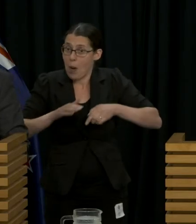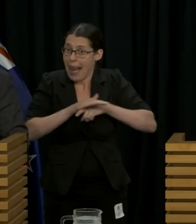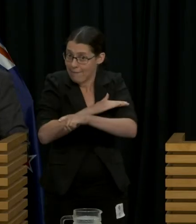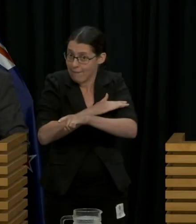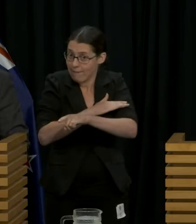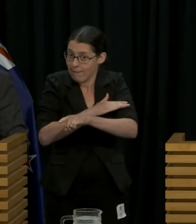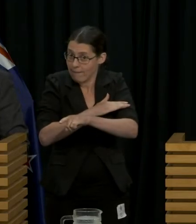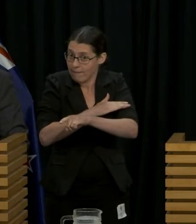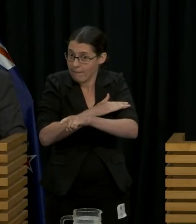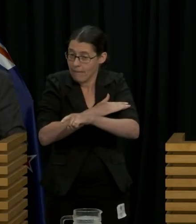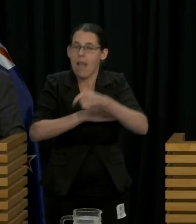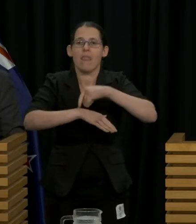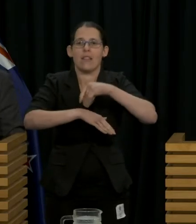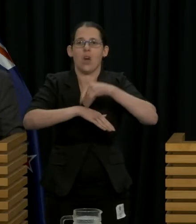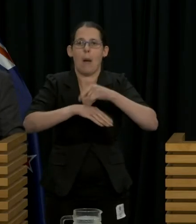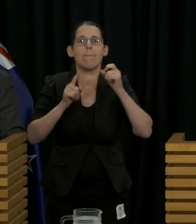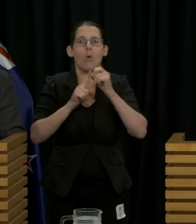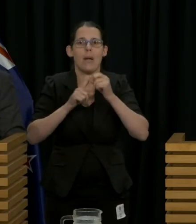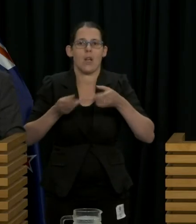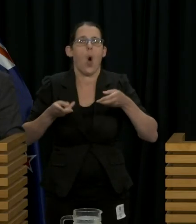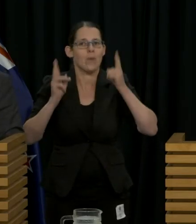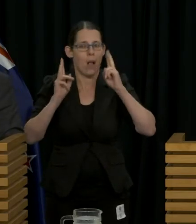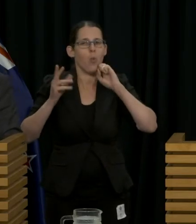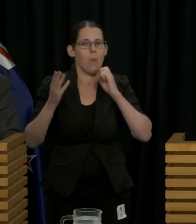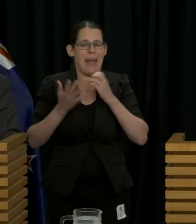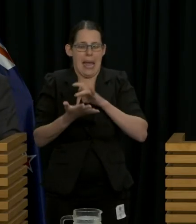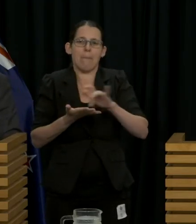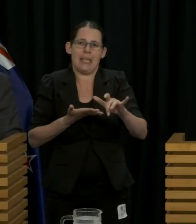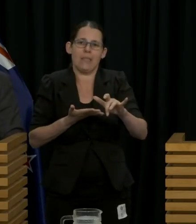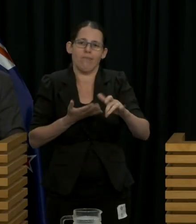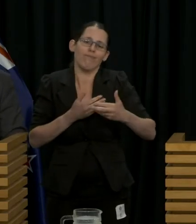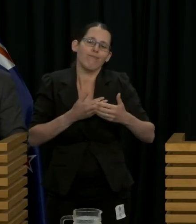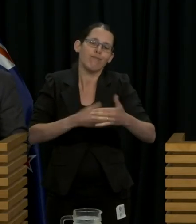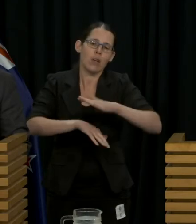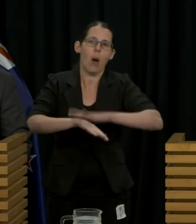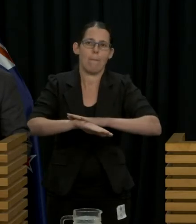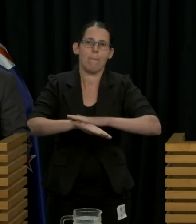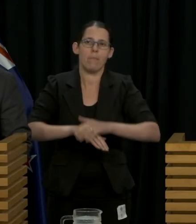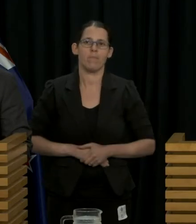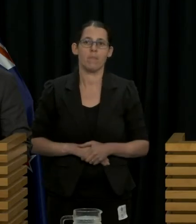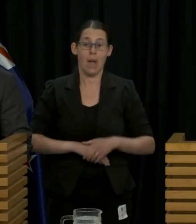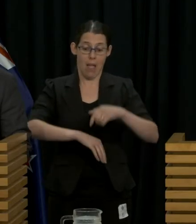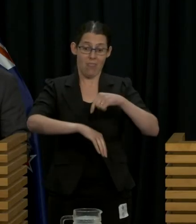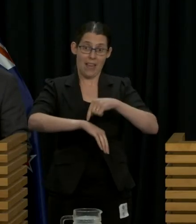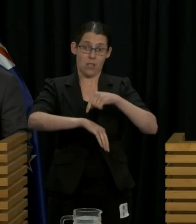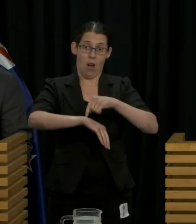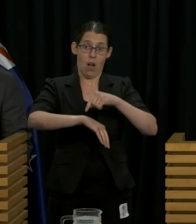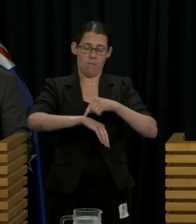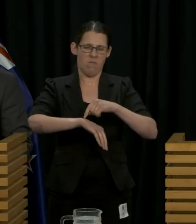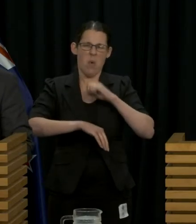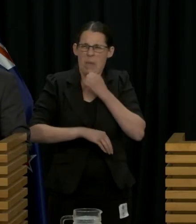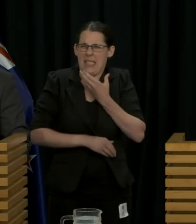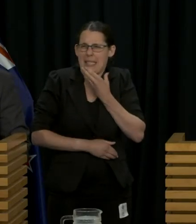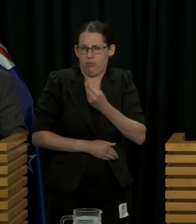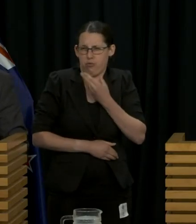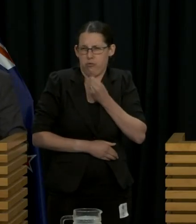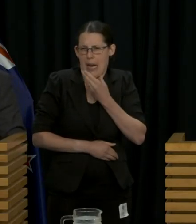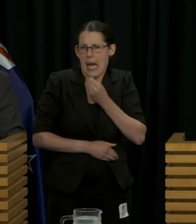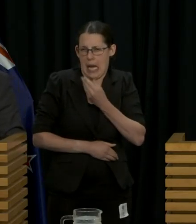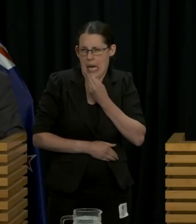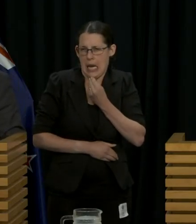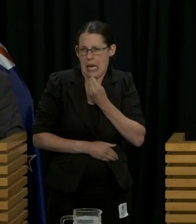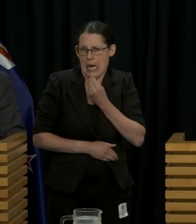Pullman Hotel will be empty for a period of time. That time will give us, it's a temporary measure, it'll give us